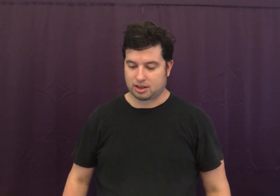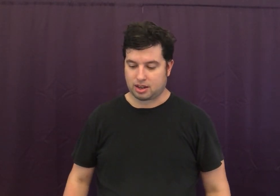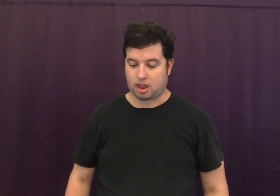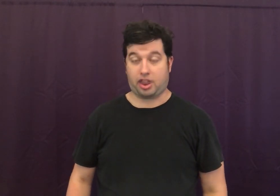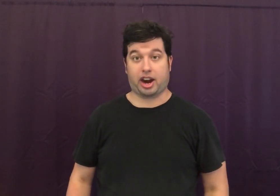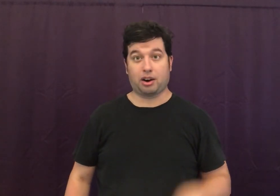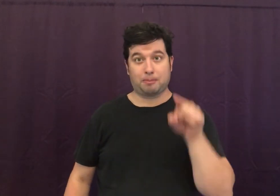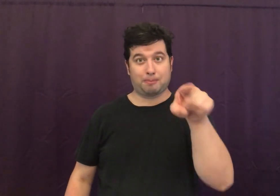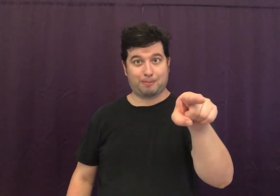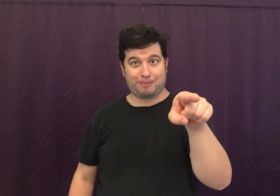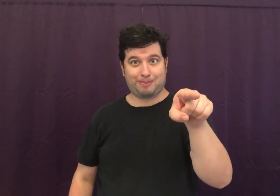There.